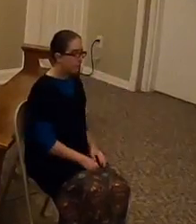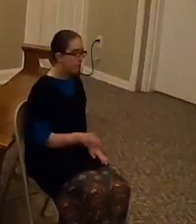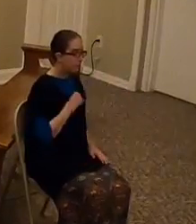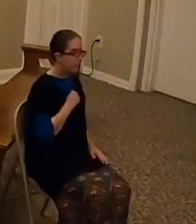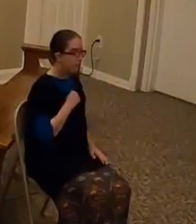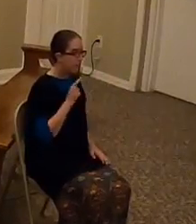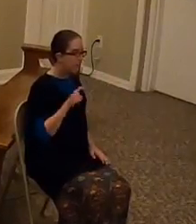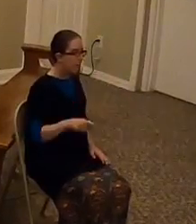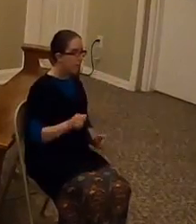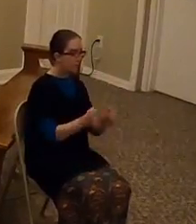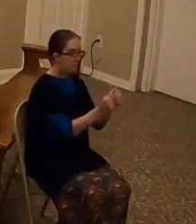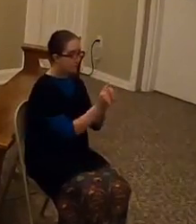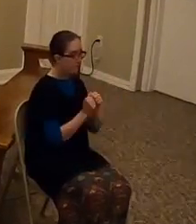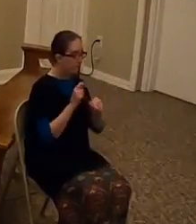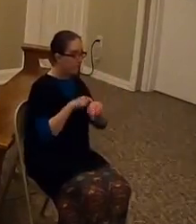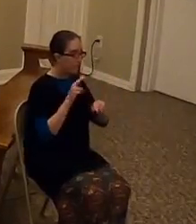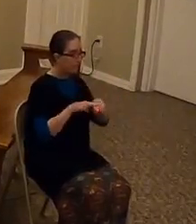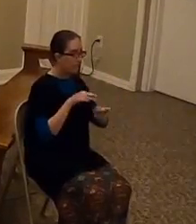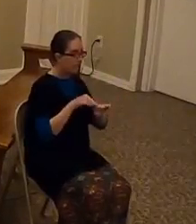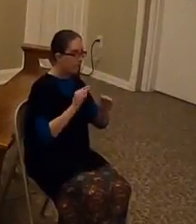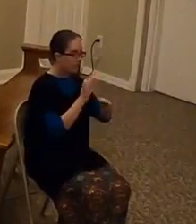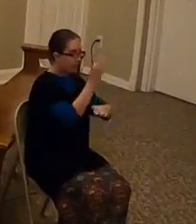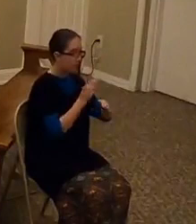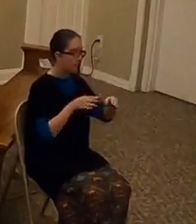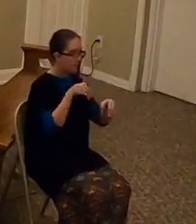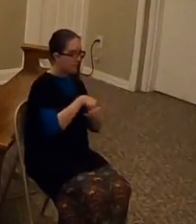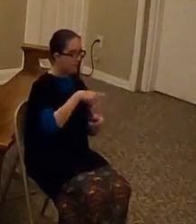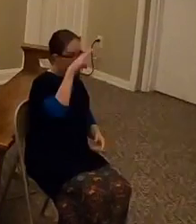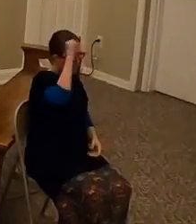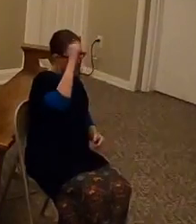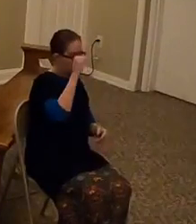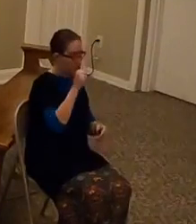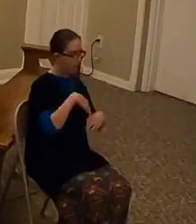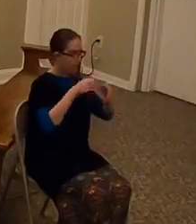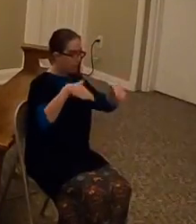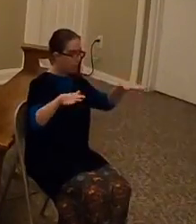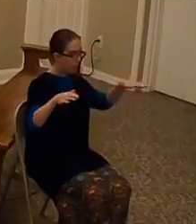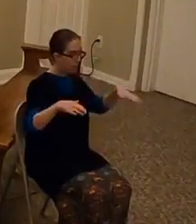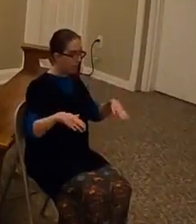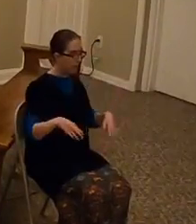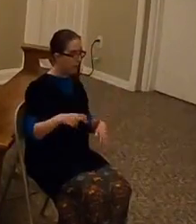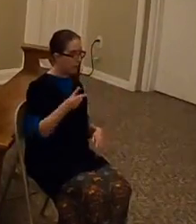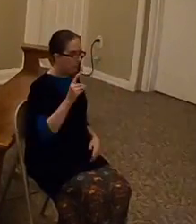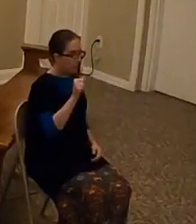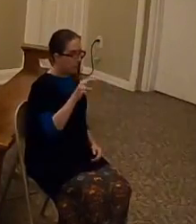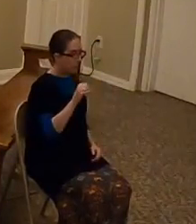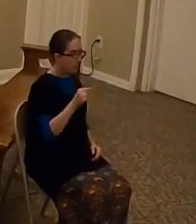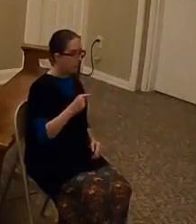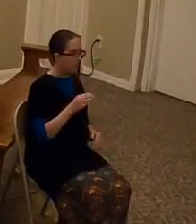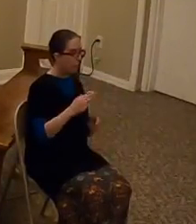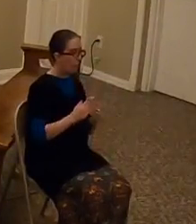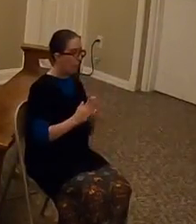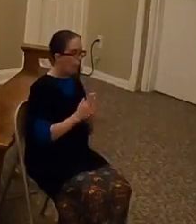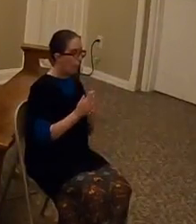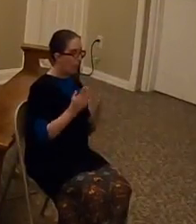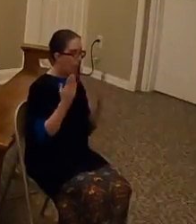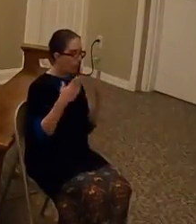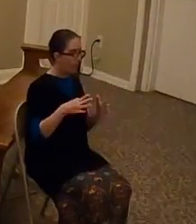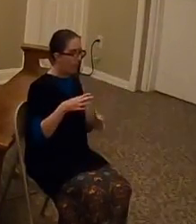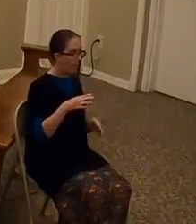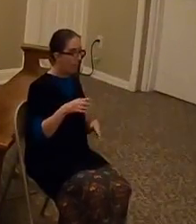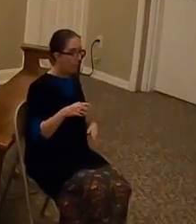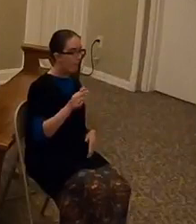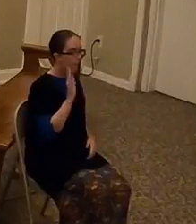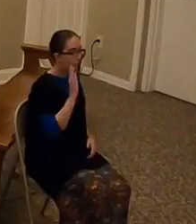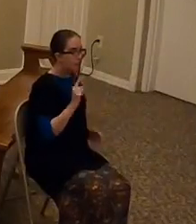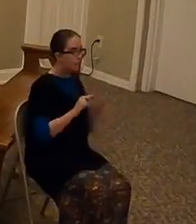I need to spend time sitting at his feet in his presence. Hallelujah. Look what David said. I'm about through. Psalm 16:11.